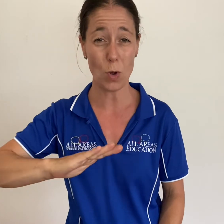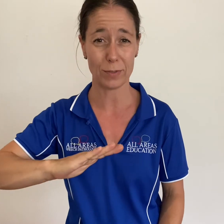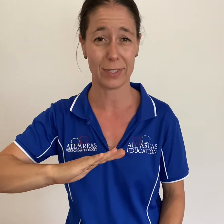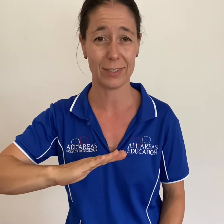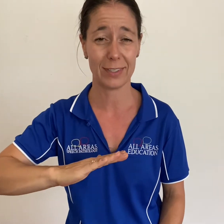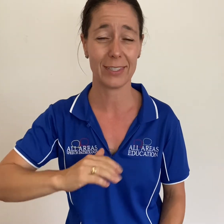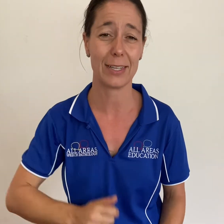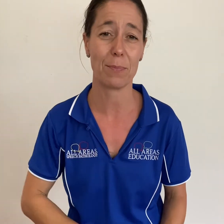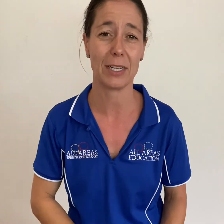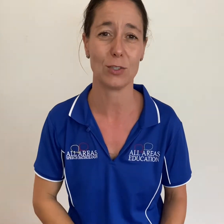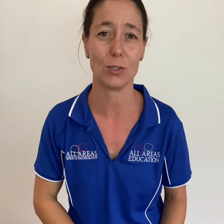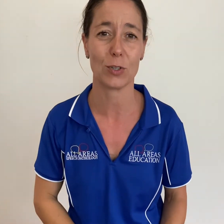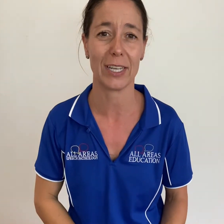want something to drink?